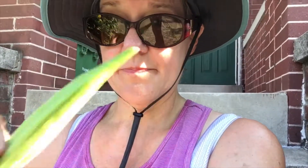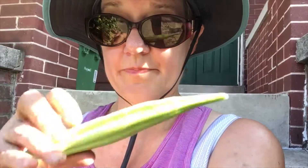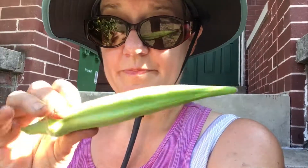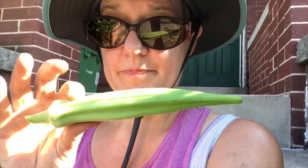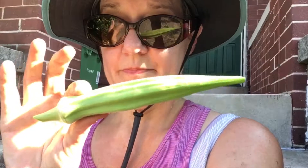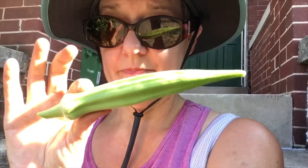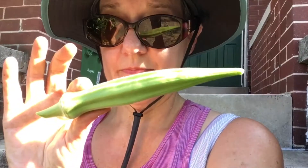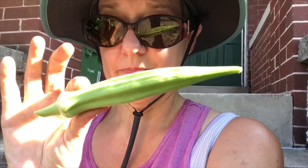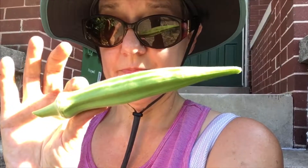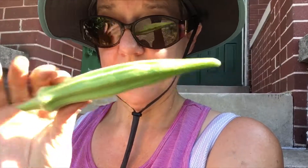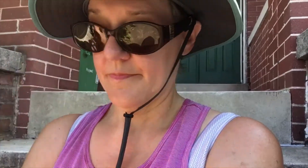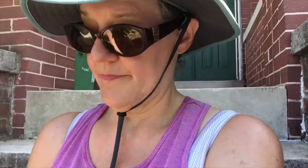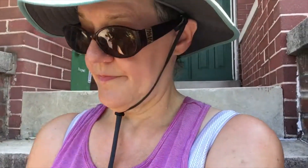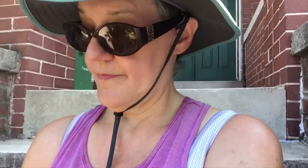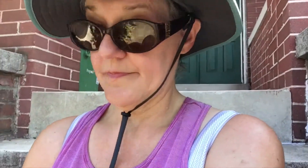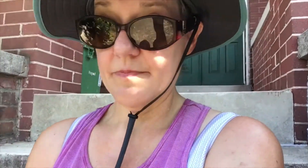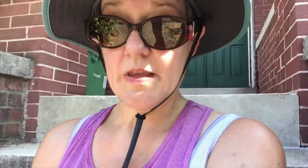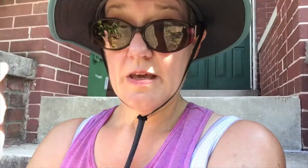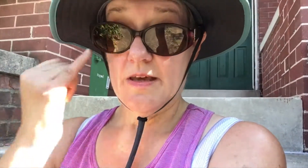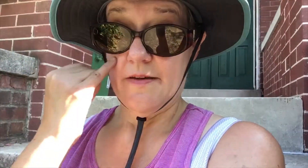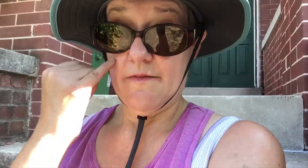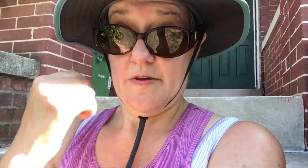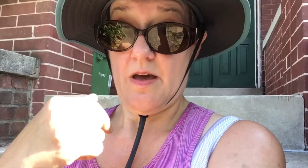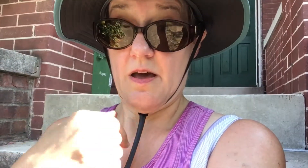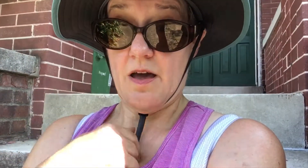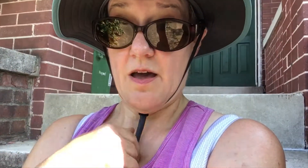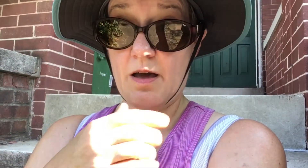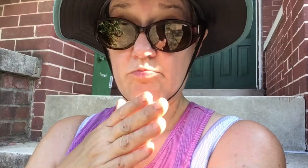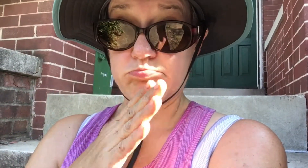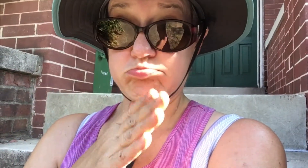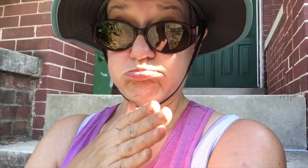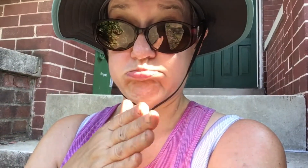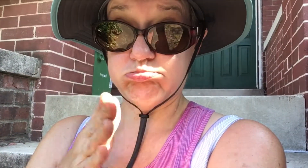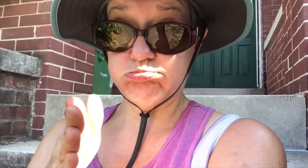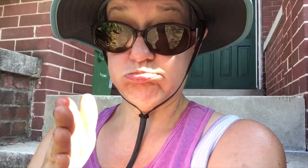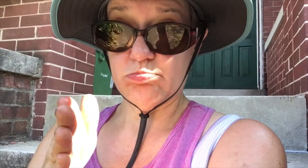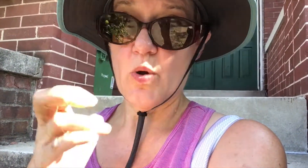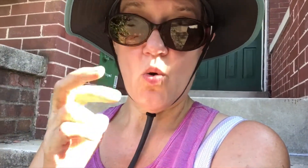if I pick them and get them in the freezer right away, then they stay tender.